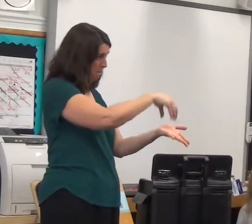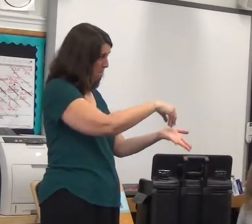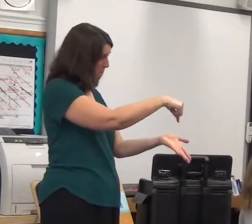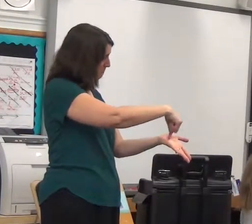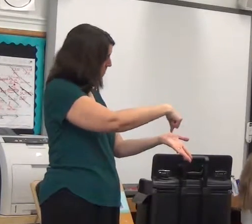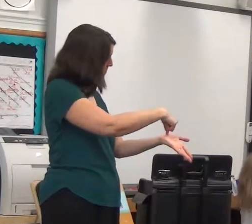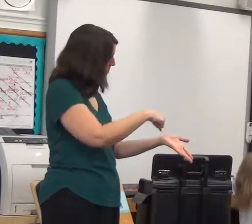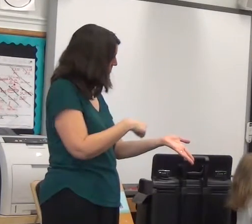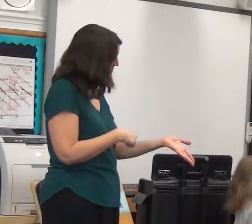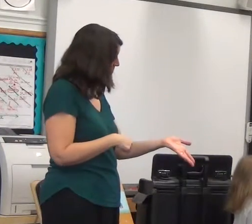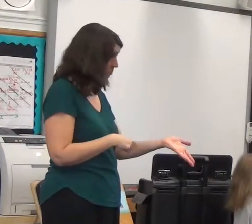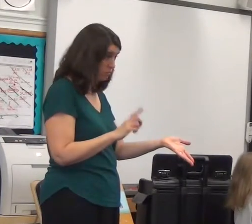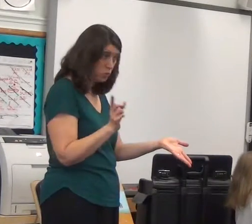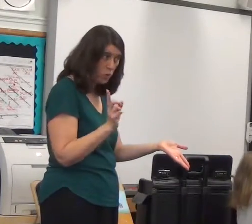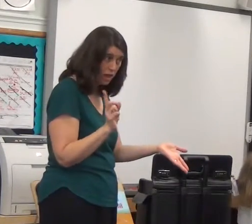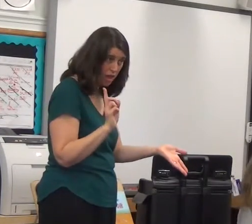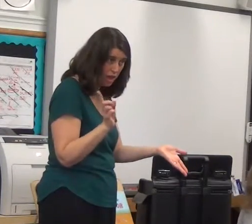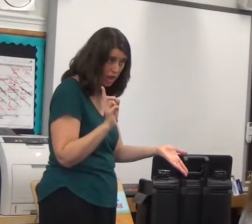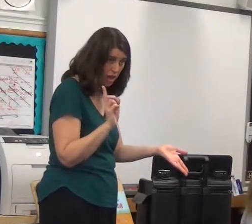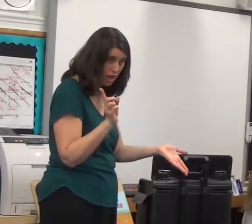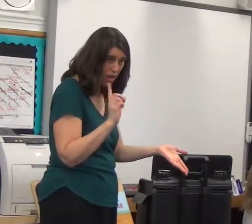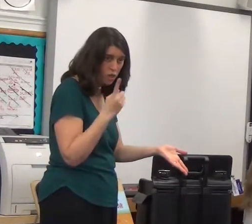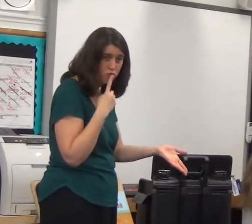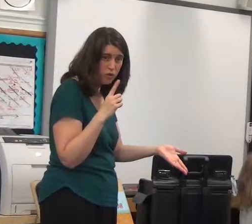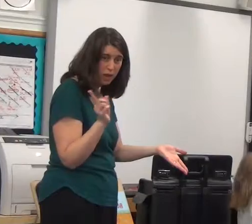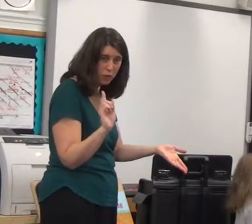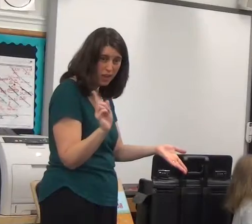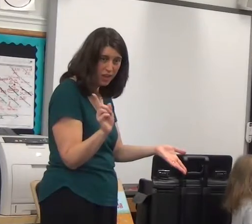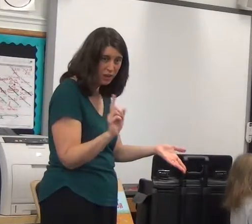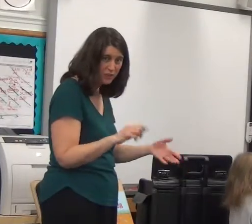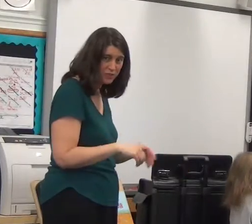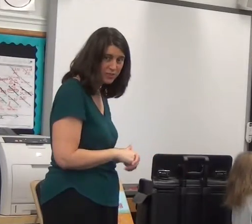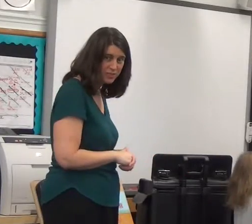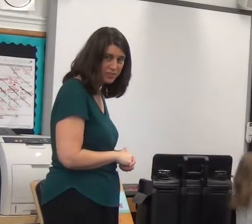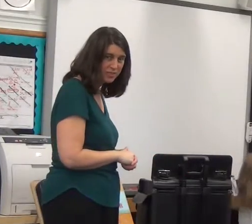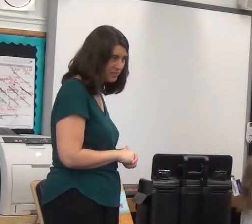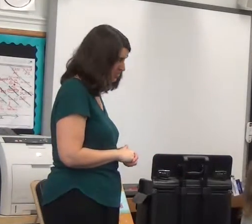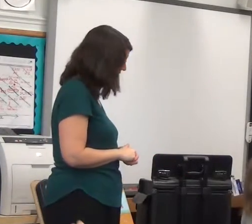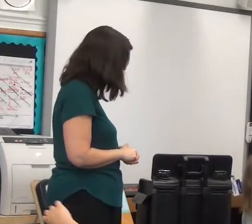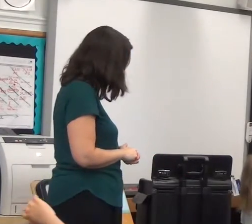cup. Let's take a look and see if the ball is underneath the cup.